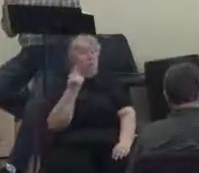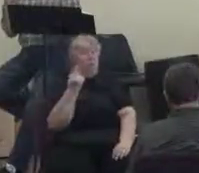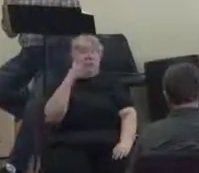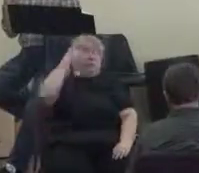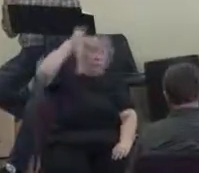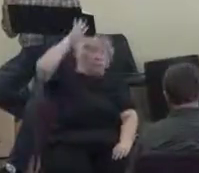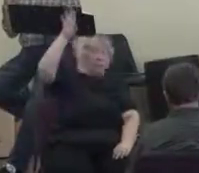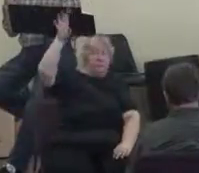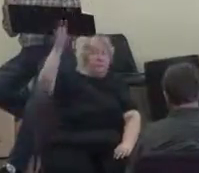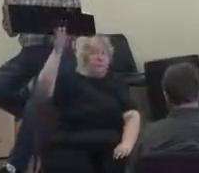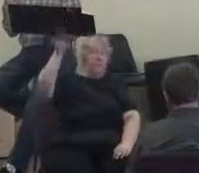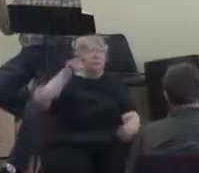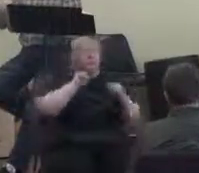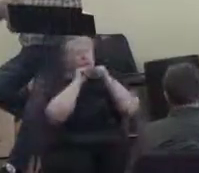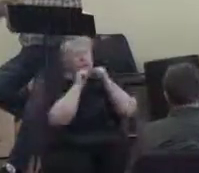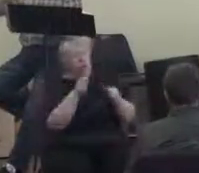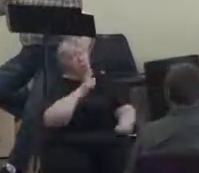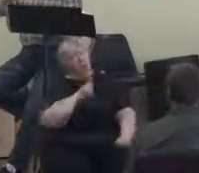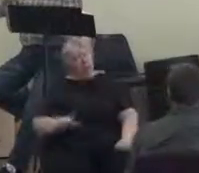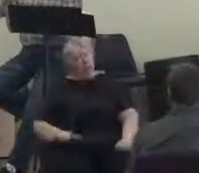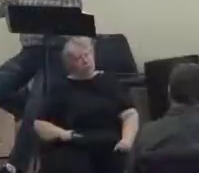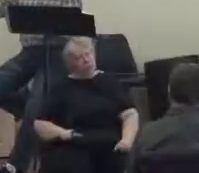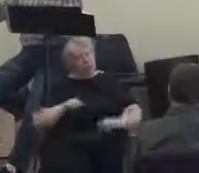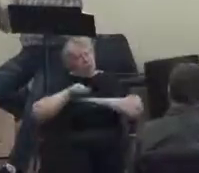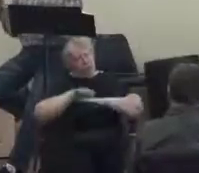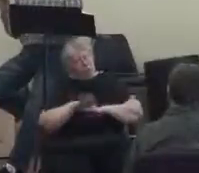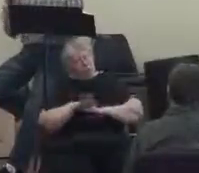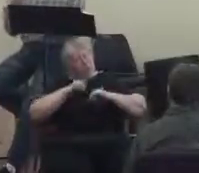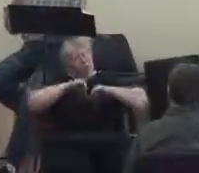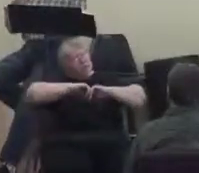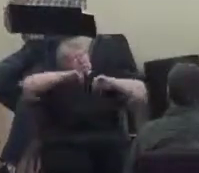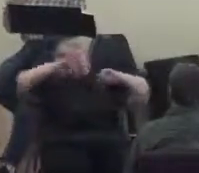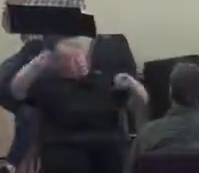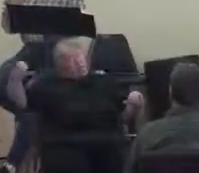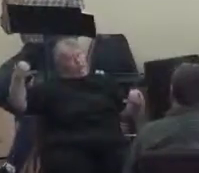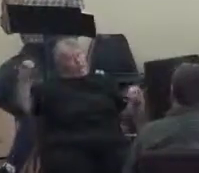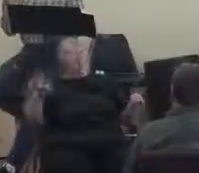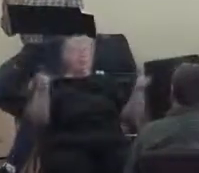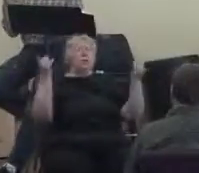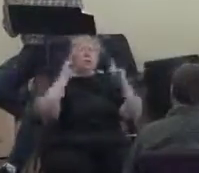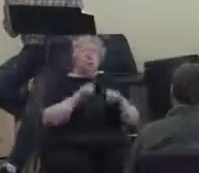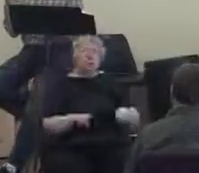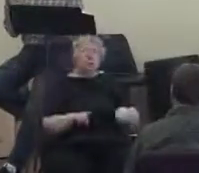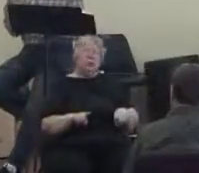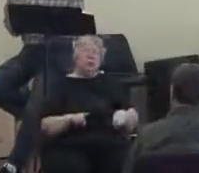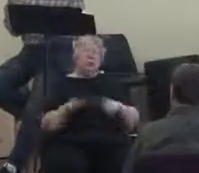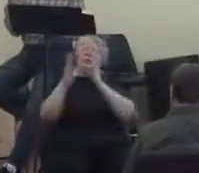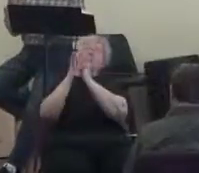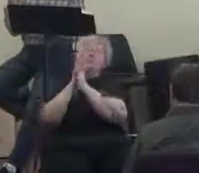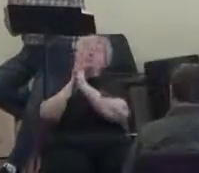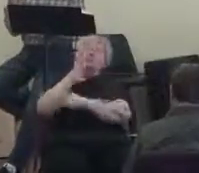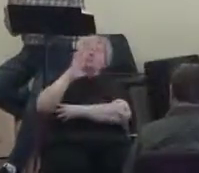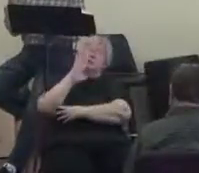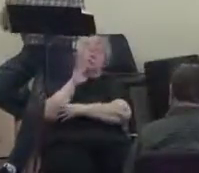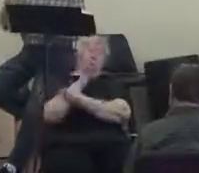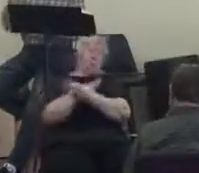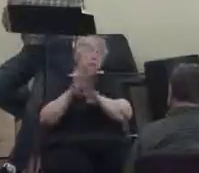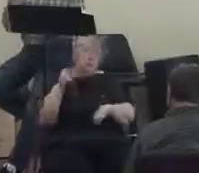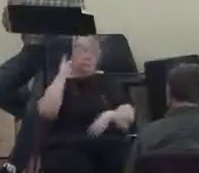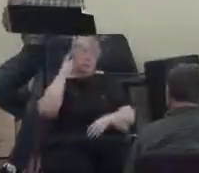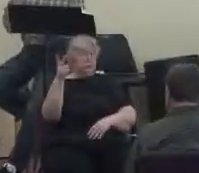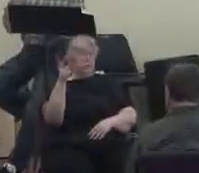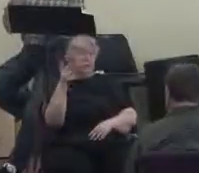Denying the Lord causes separation. I want us to think about that. When we ask him or talk to him and we don't see a